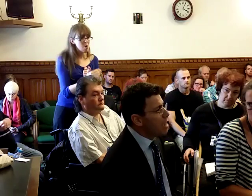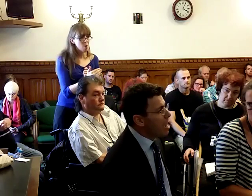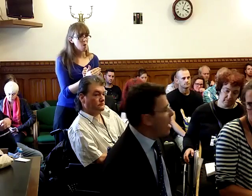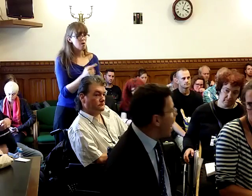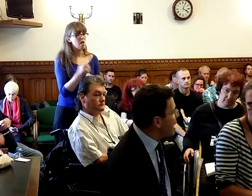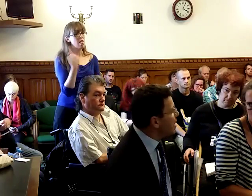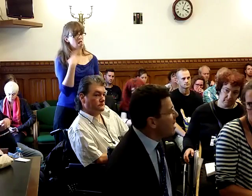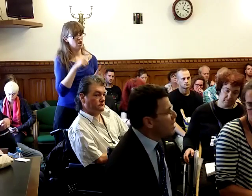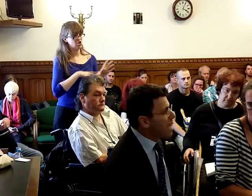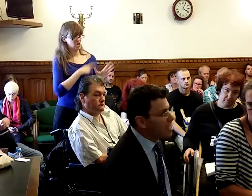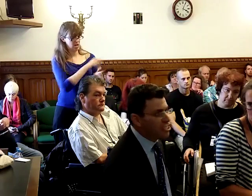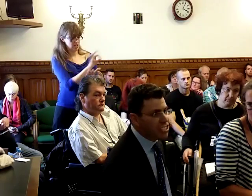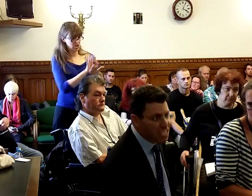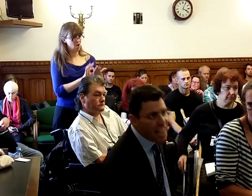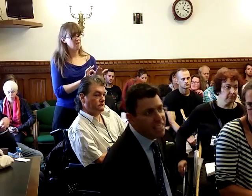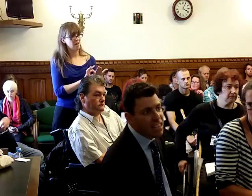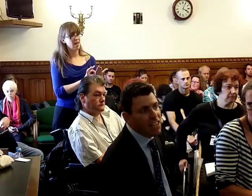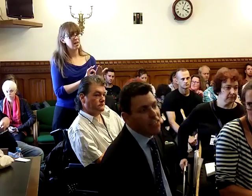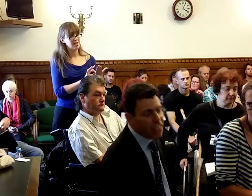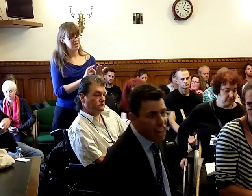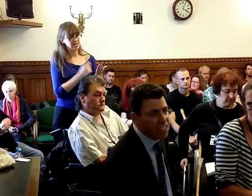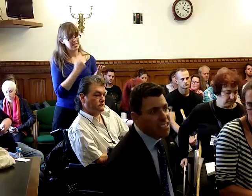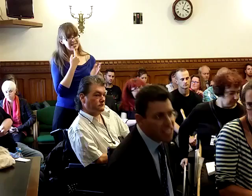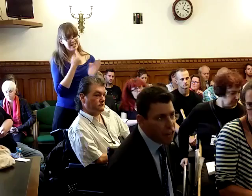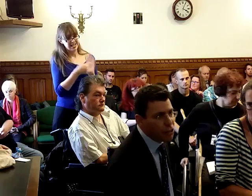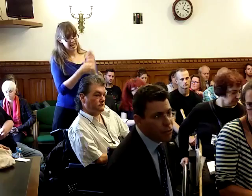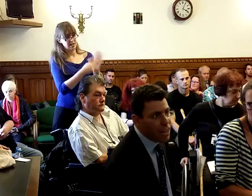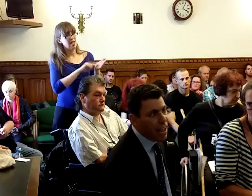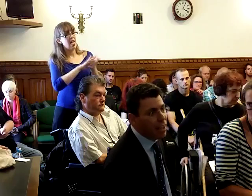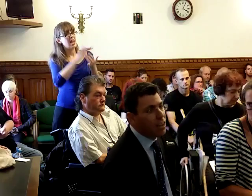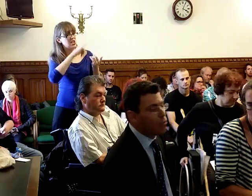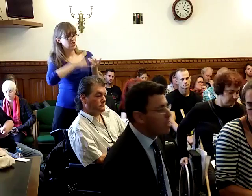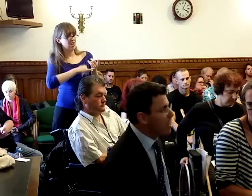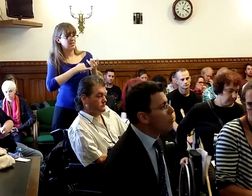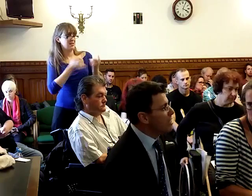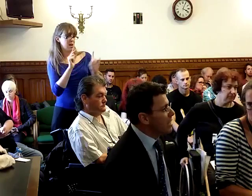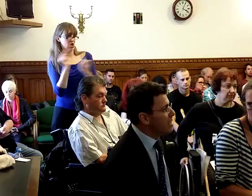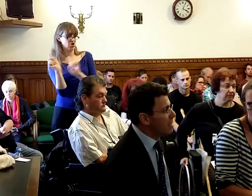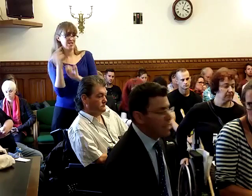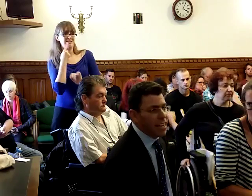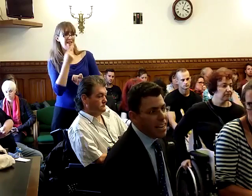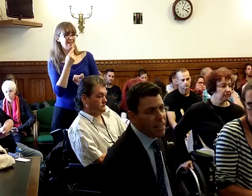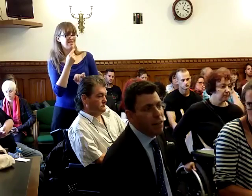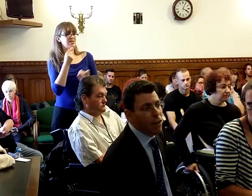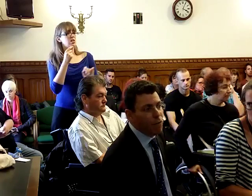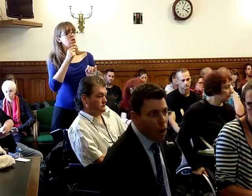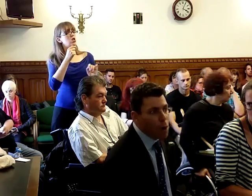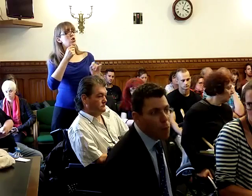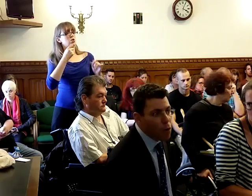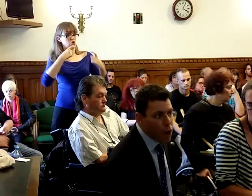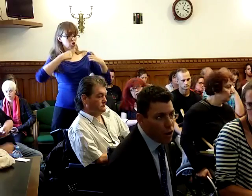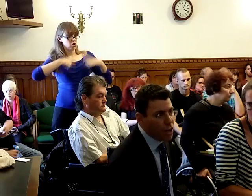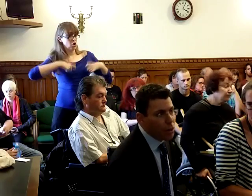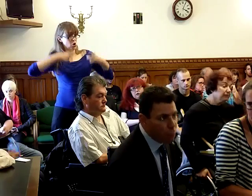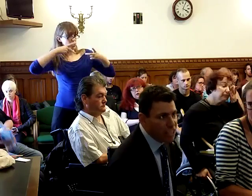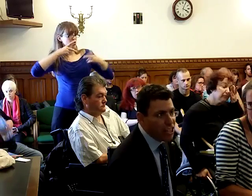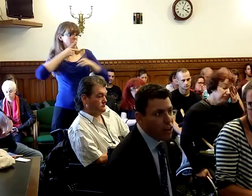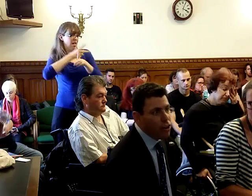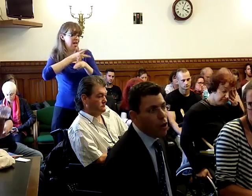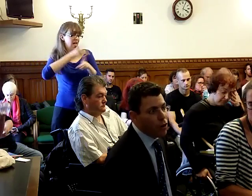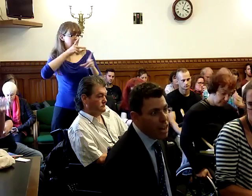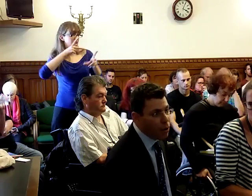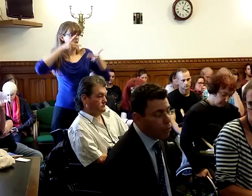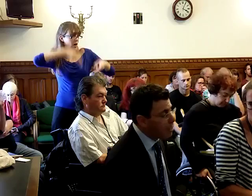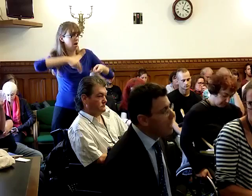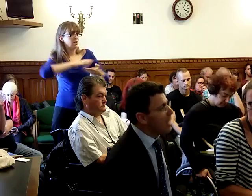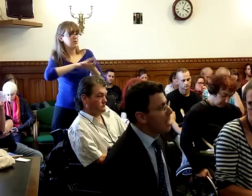99% of NHS managers said that the cuts in social care resulted in far more work and